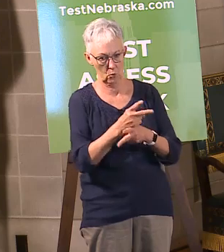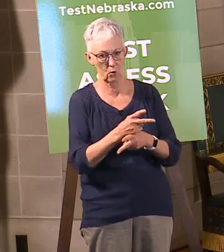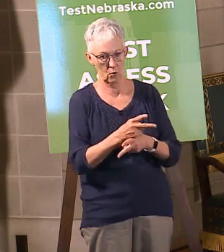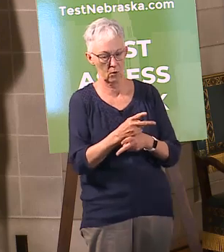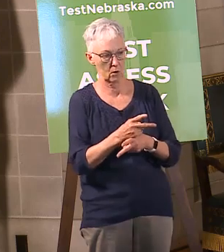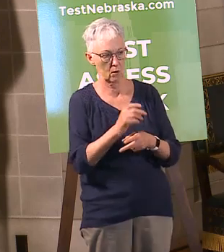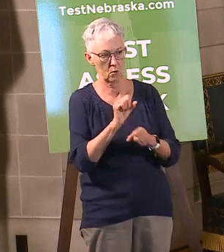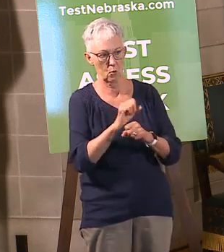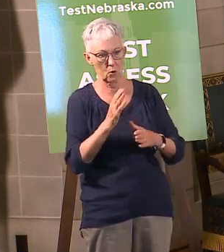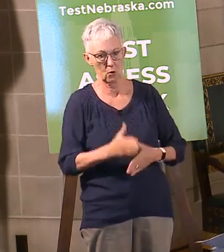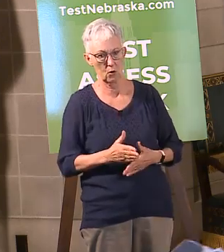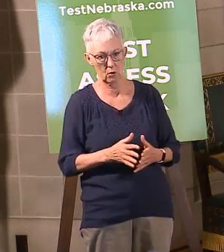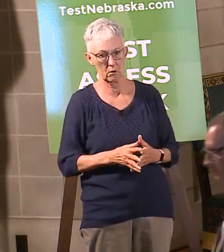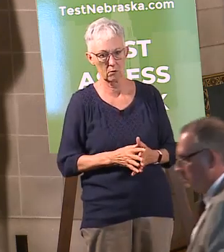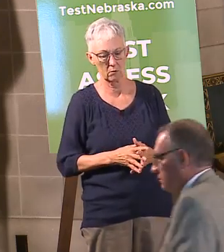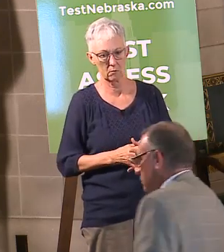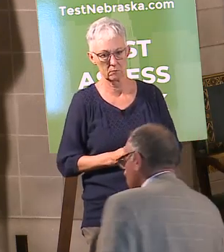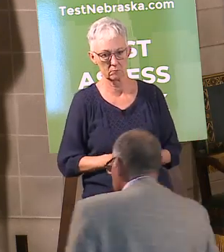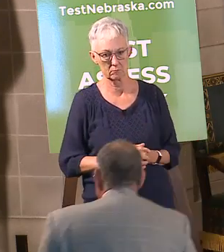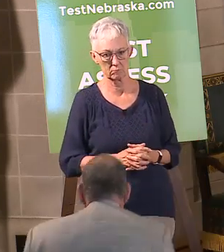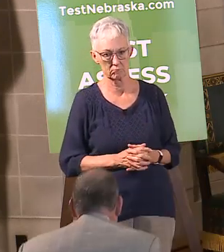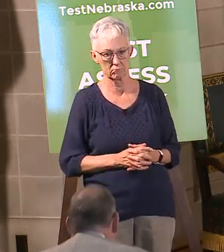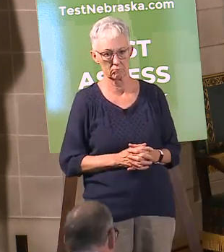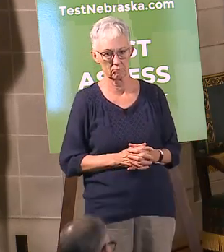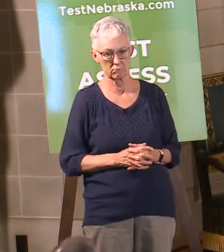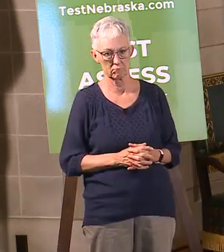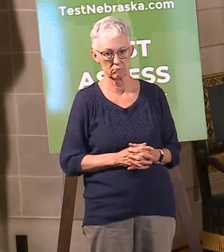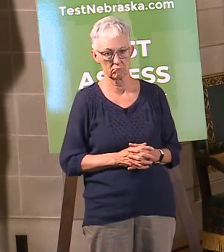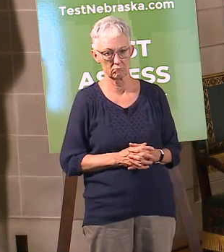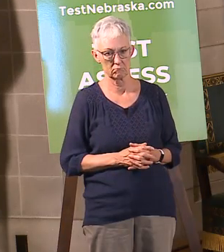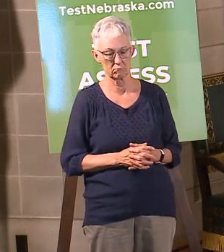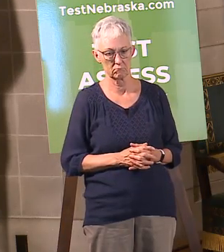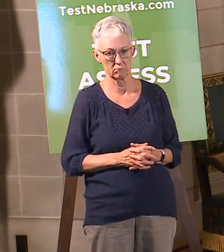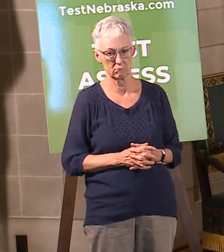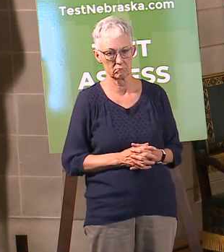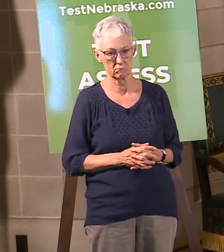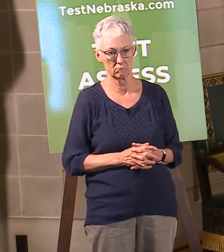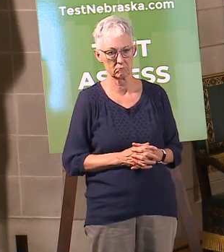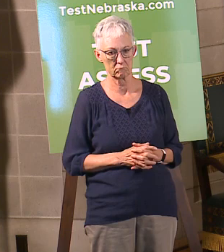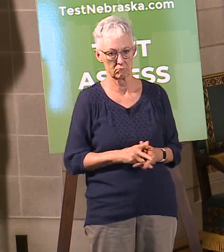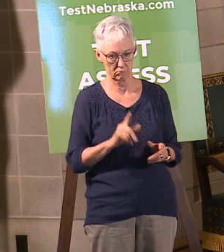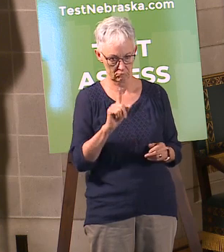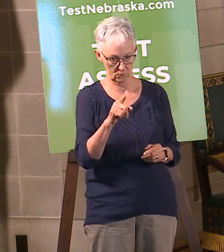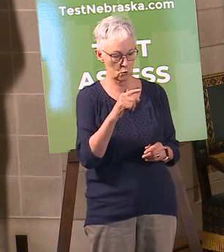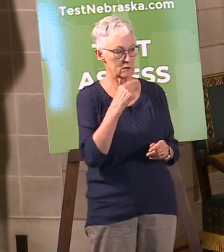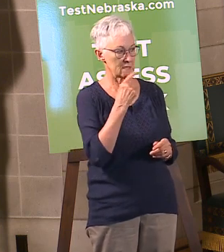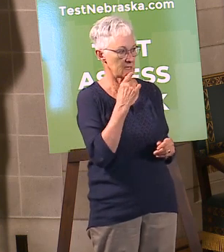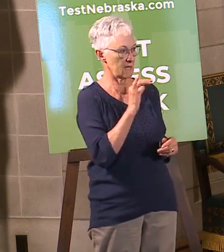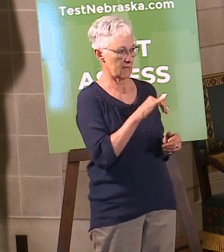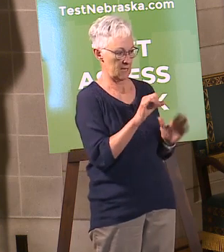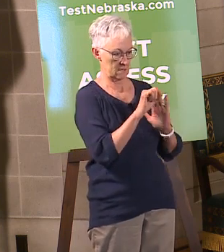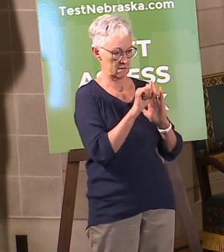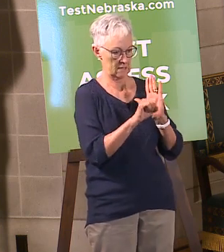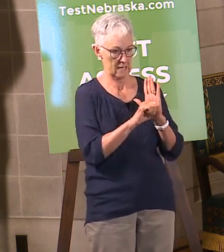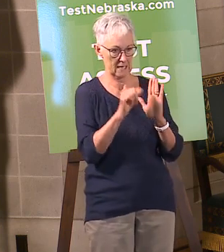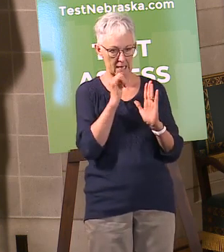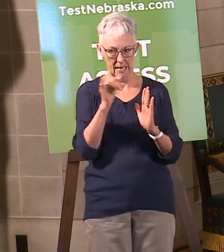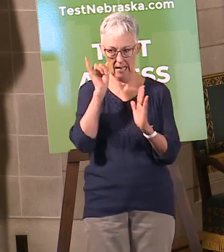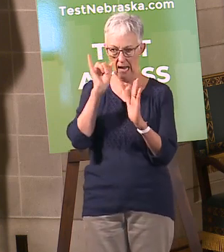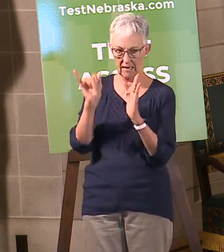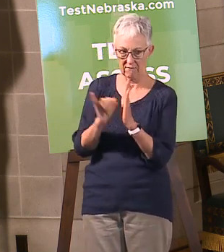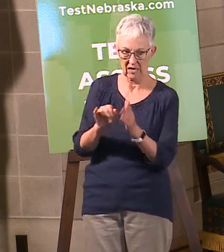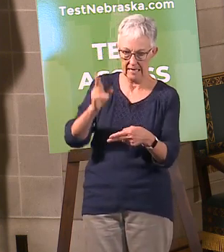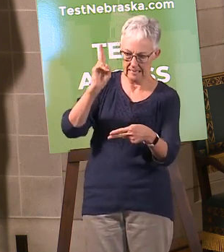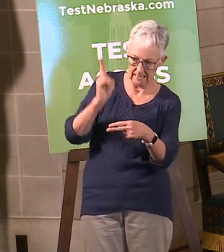You said the state's not identifying individual nursing homes because you don't want to single out businesses if there might be